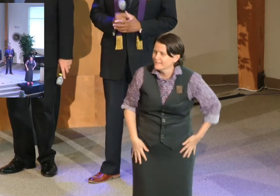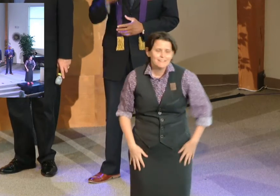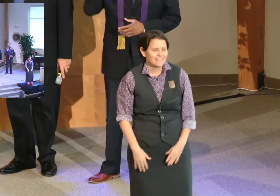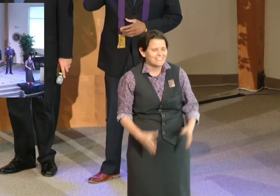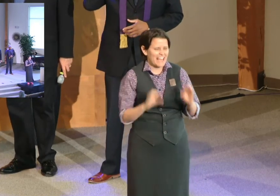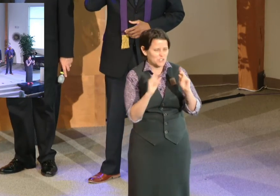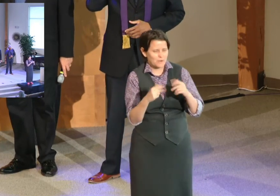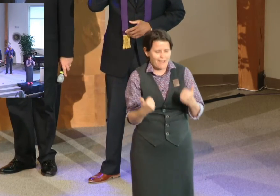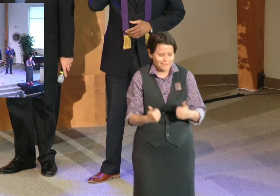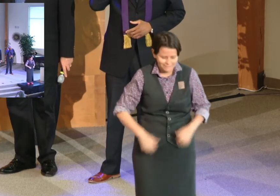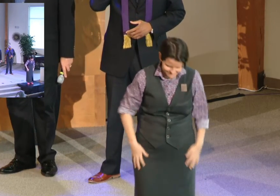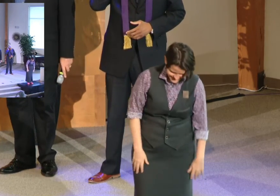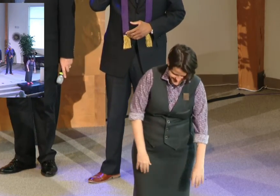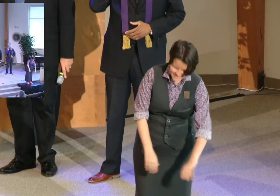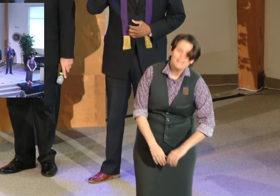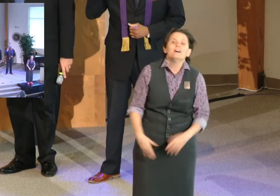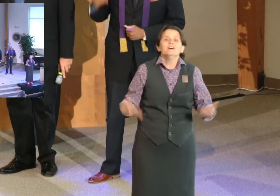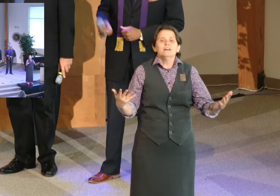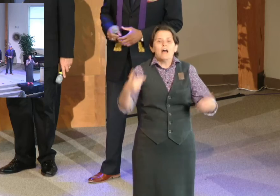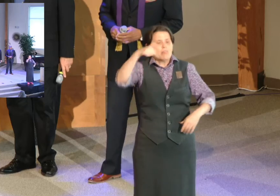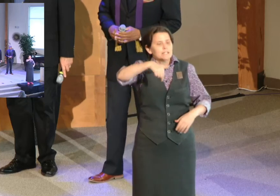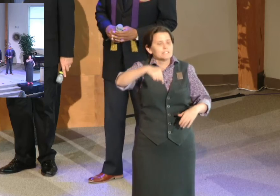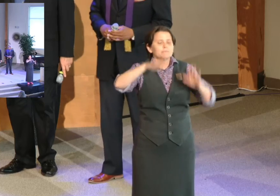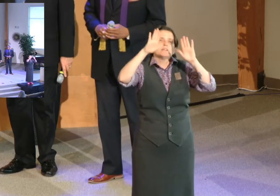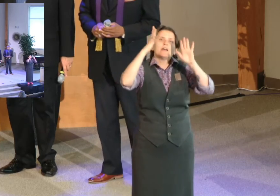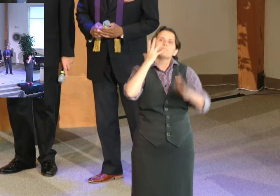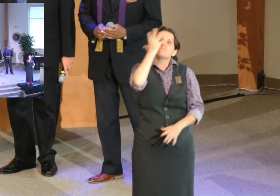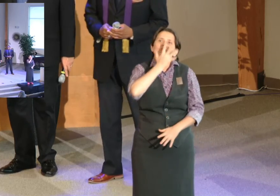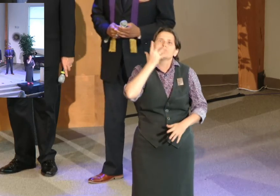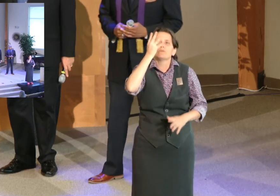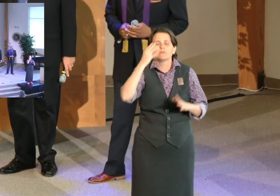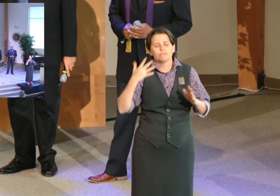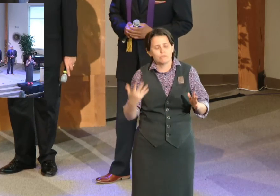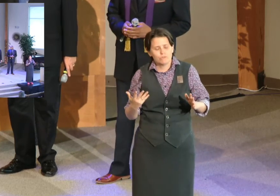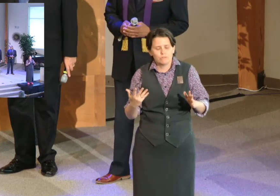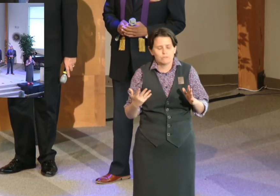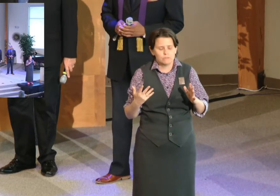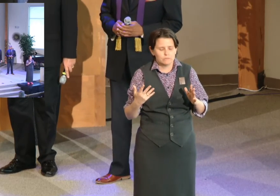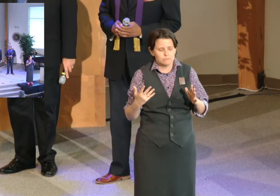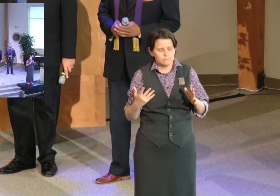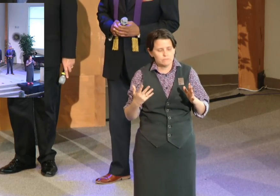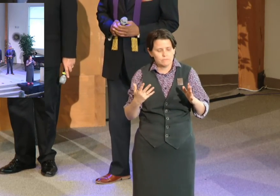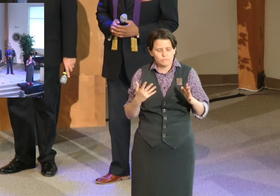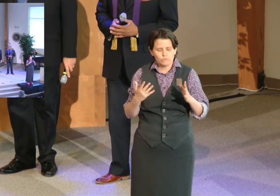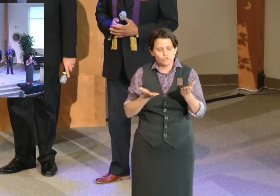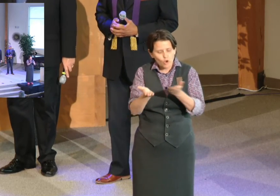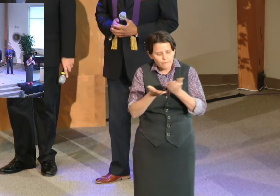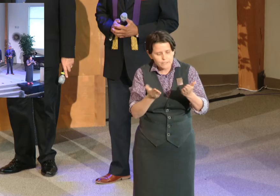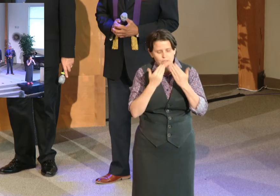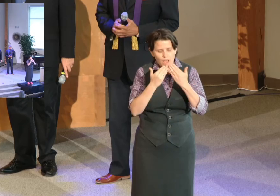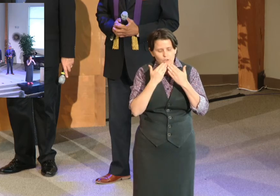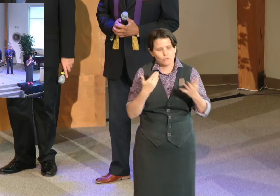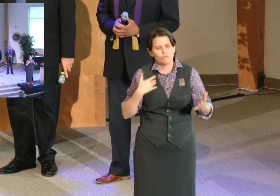really beautiful service. Thank you for sharing Father's Day and honoring the divine masculine as well, that energy